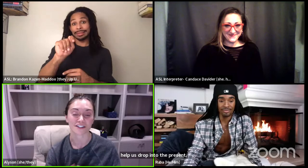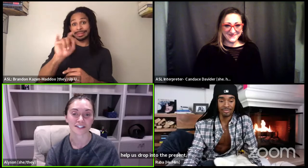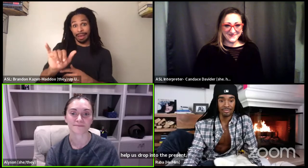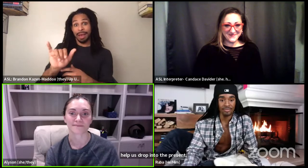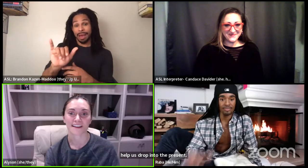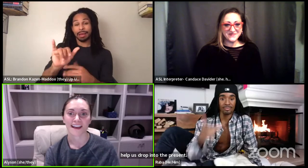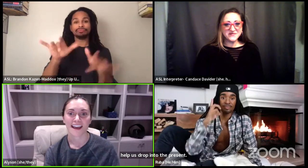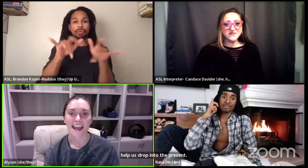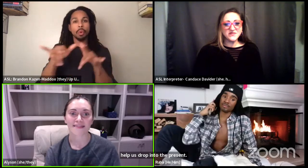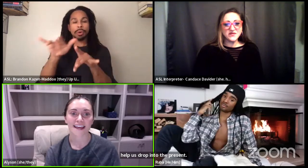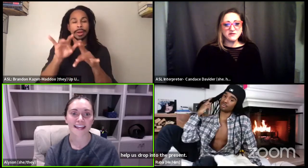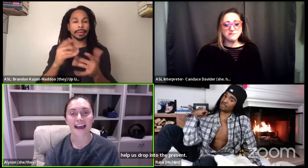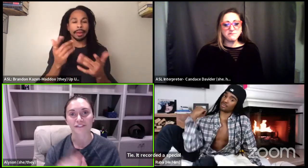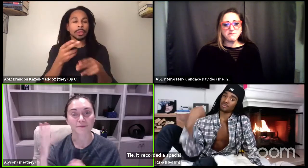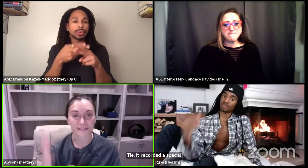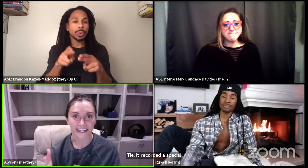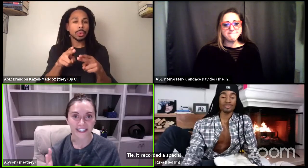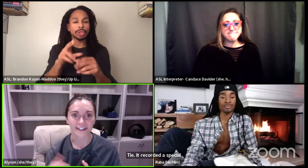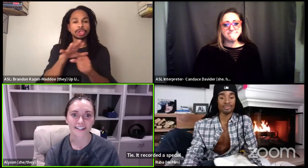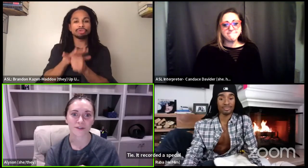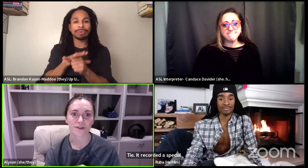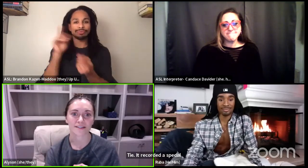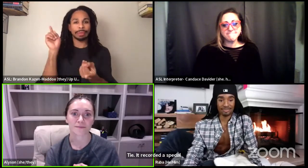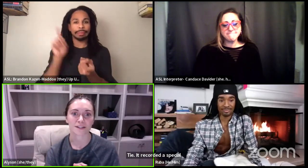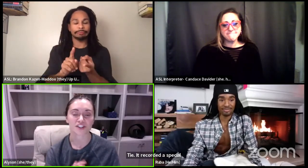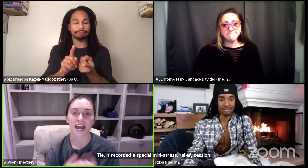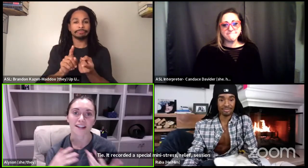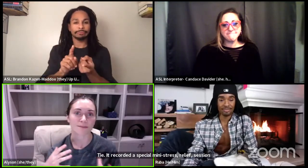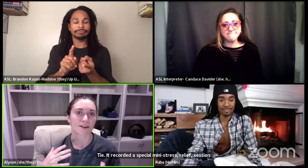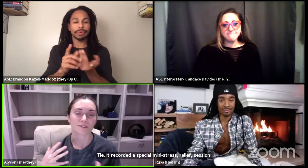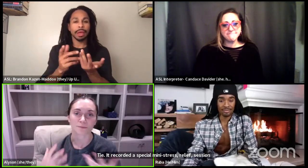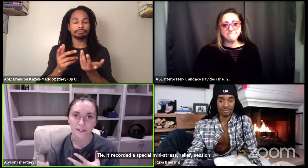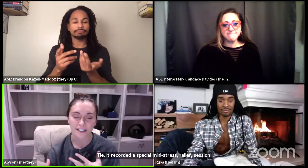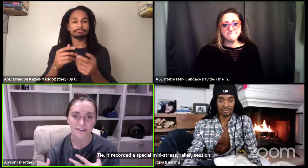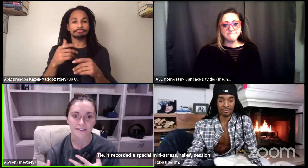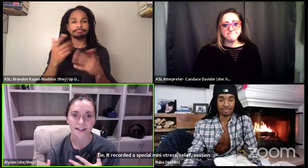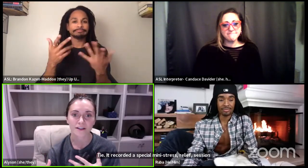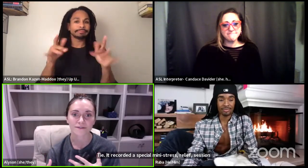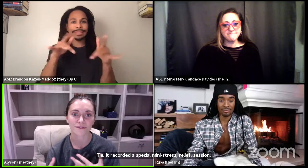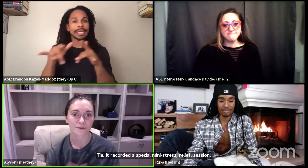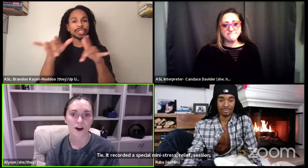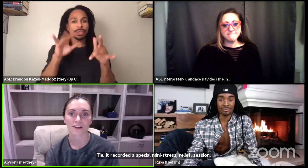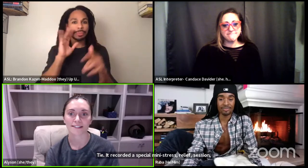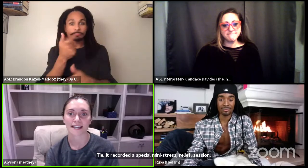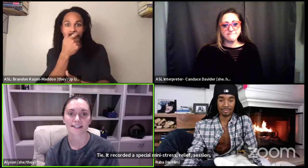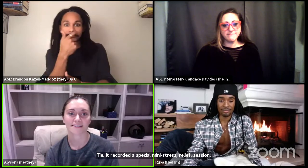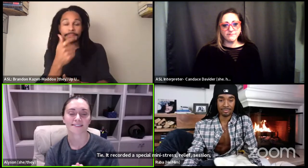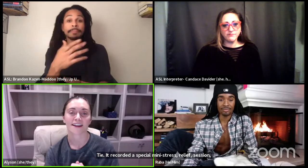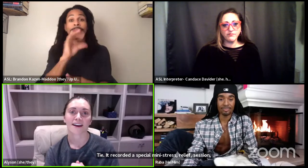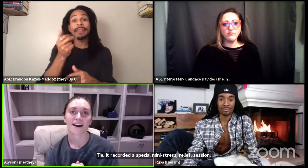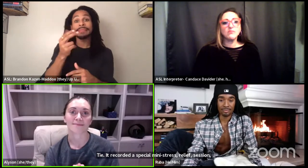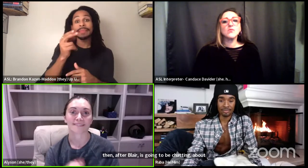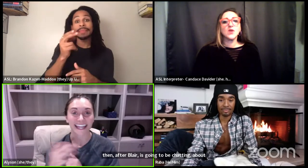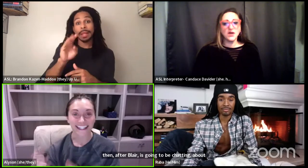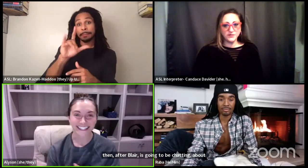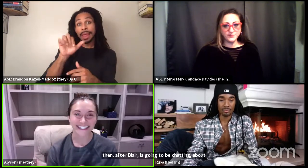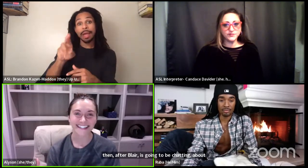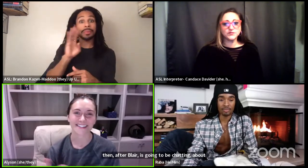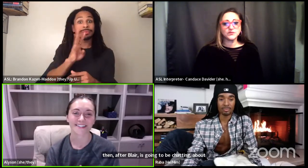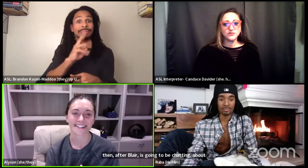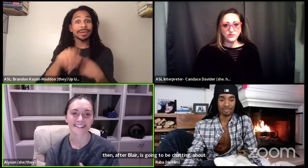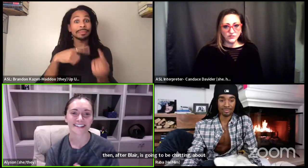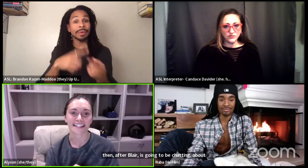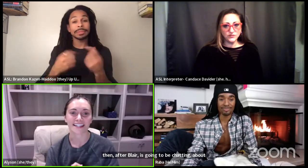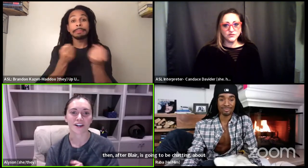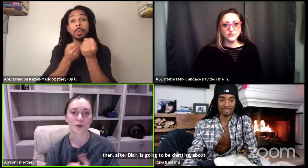relief session, and then after, Blair is going to be chatting about supporting yourselves through the holidays. Kaylee